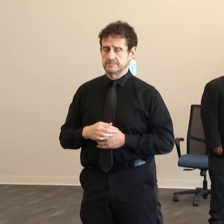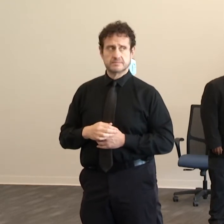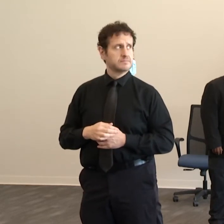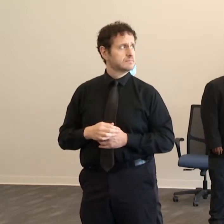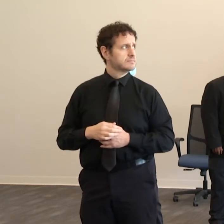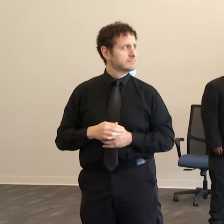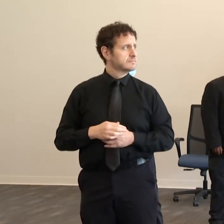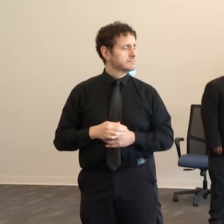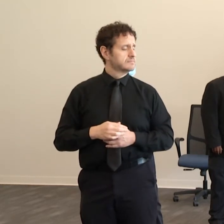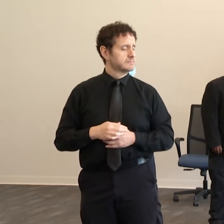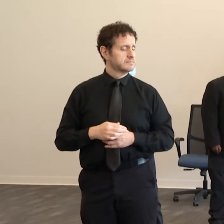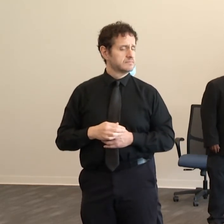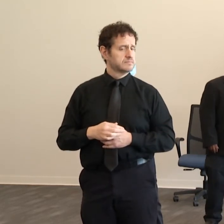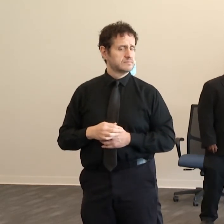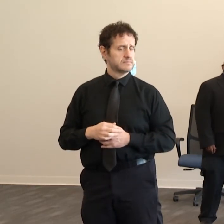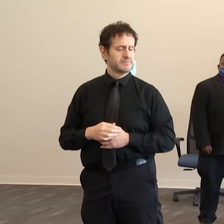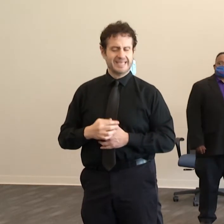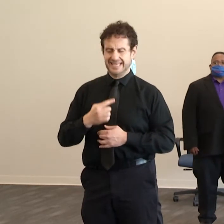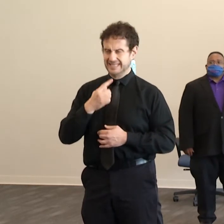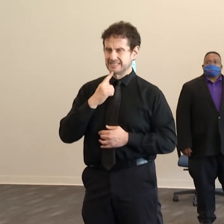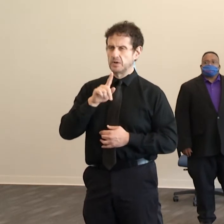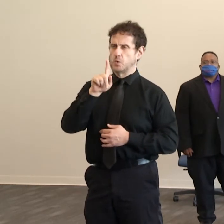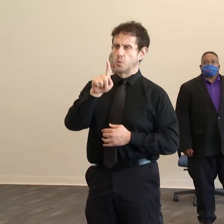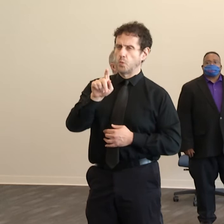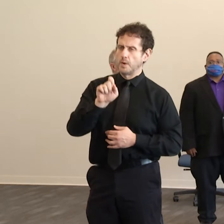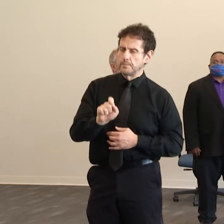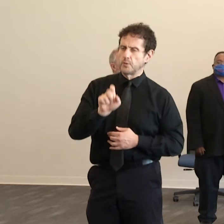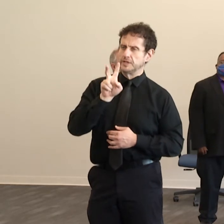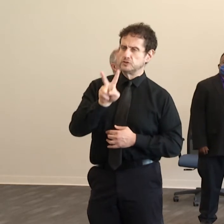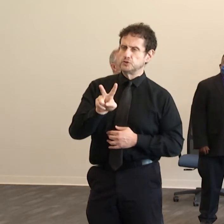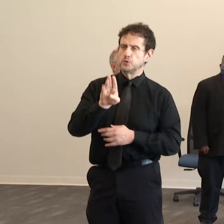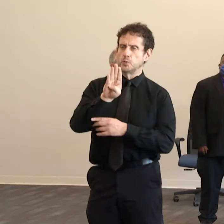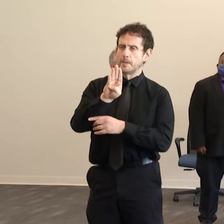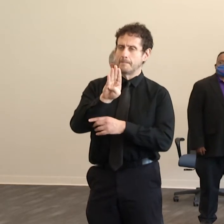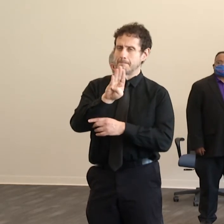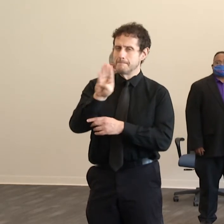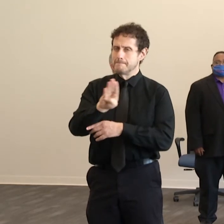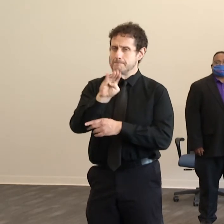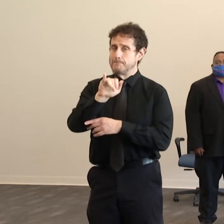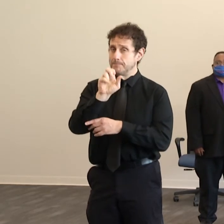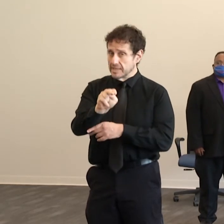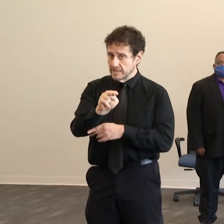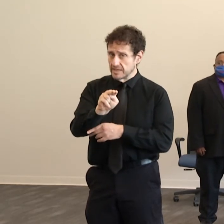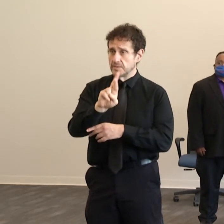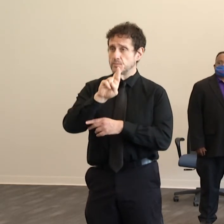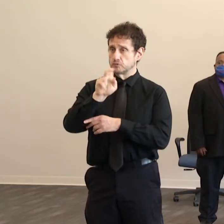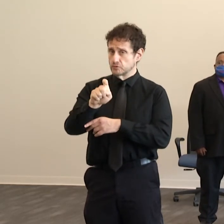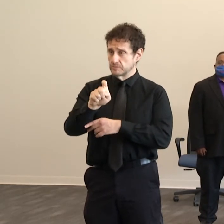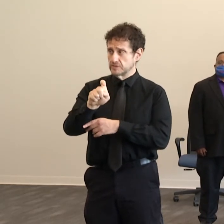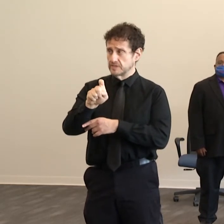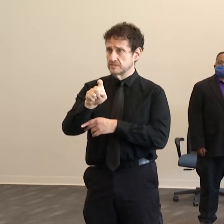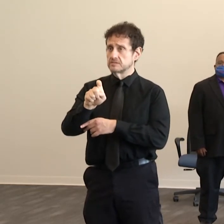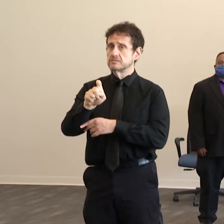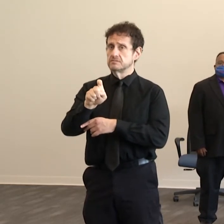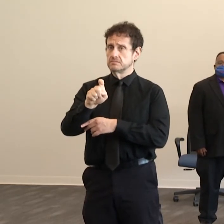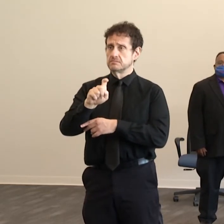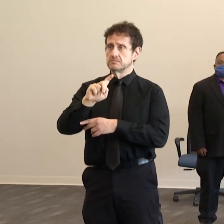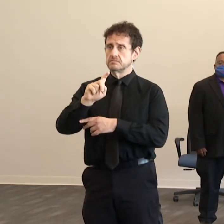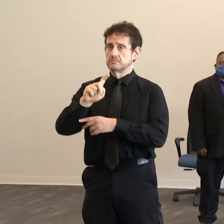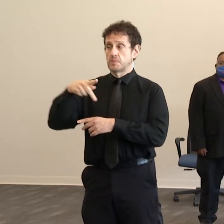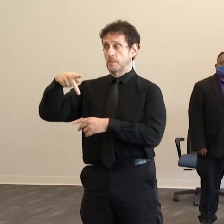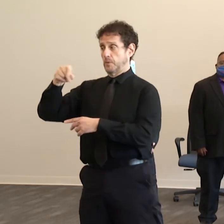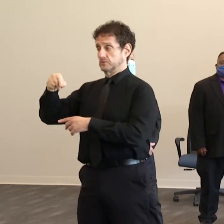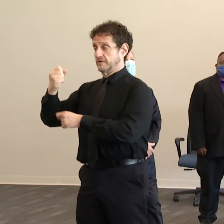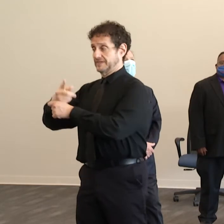when he said 1.2 billion prescriptions are delivered annually by the